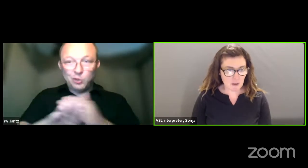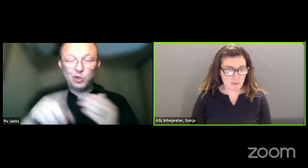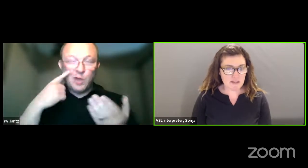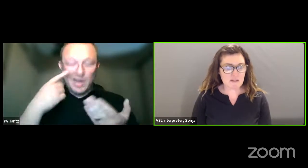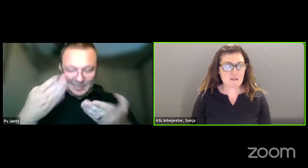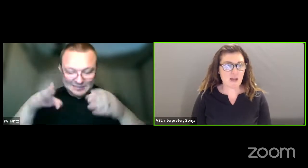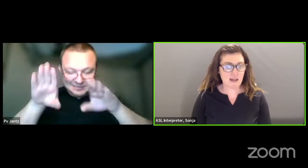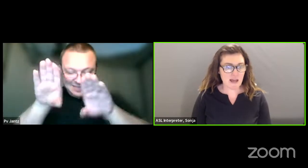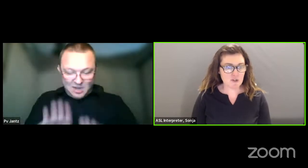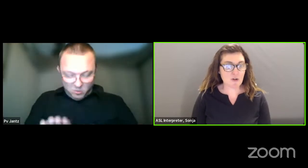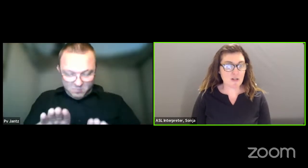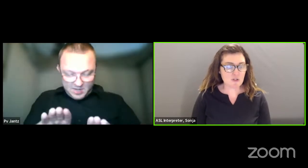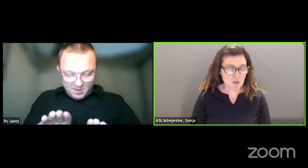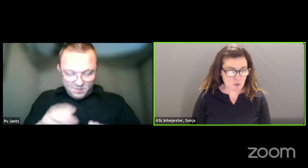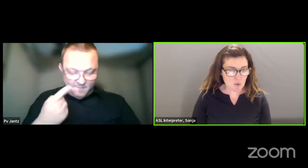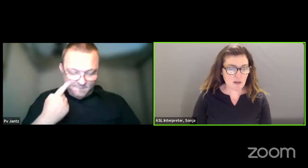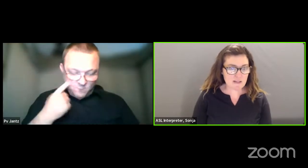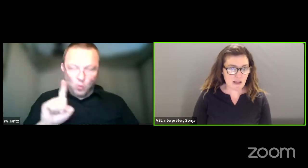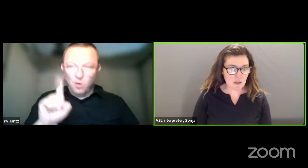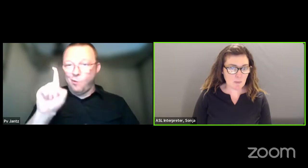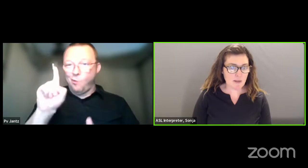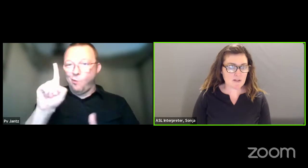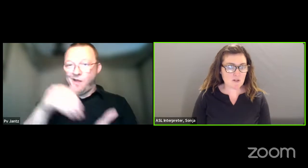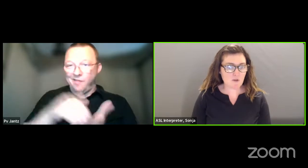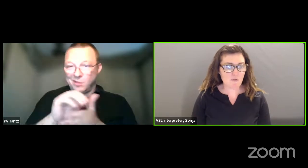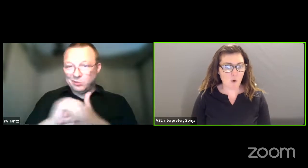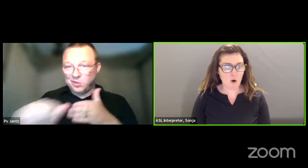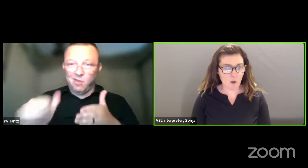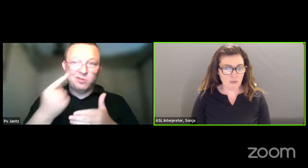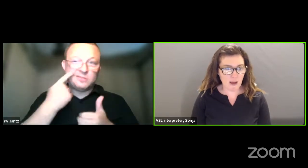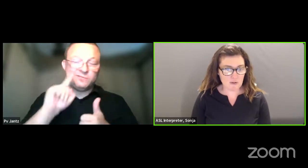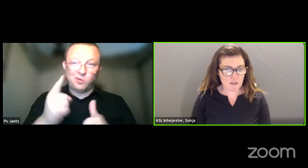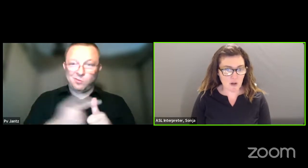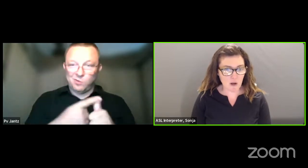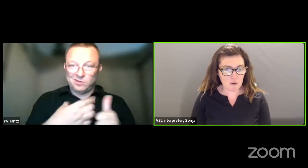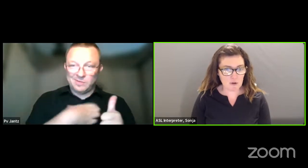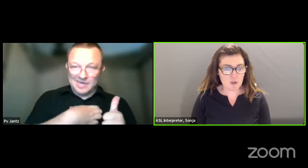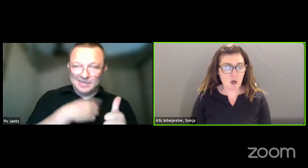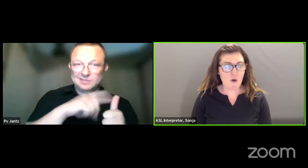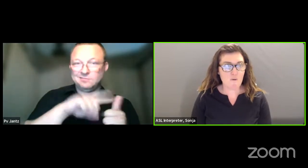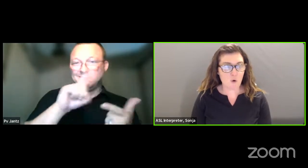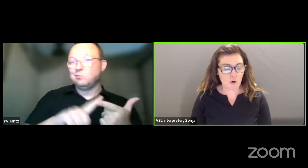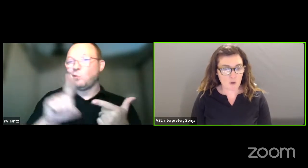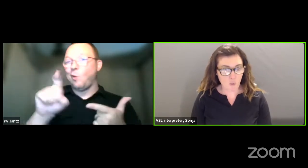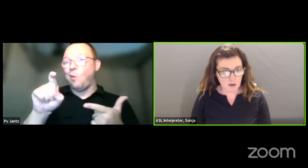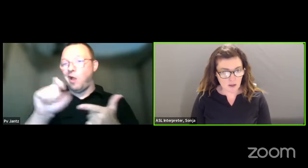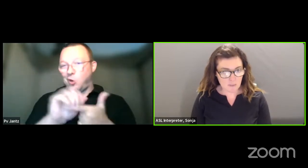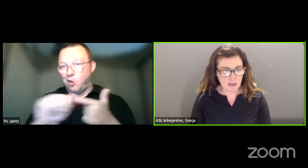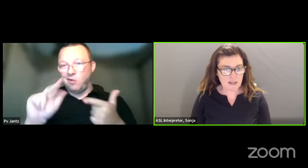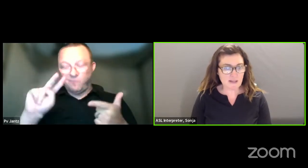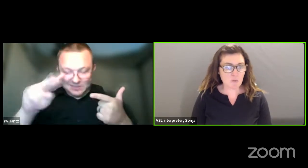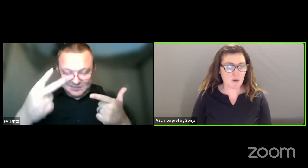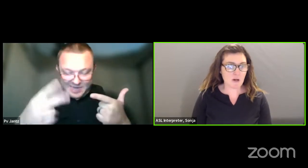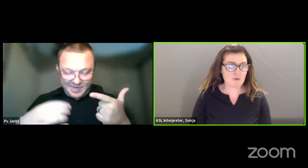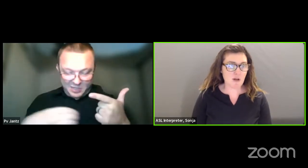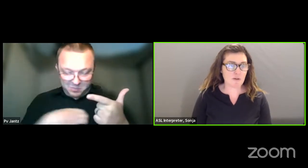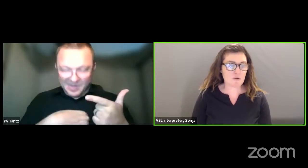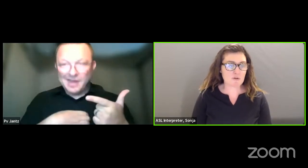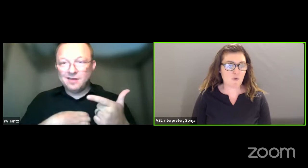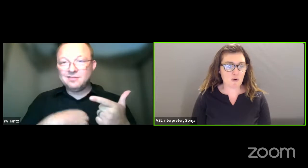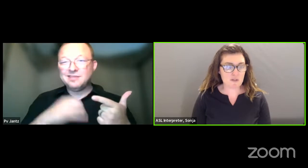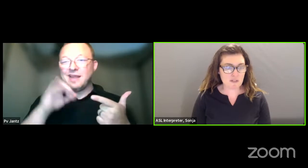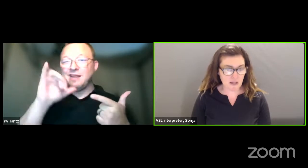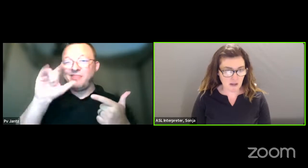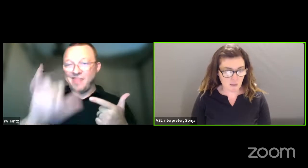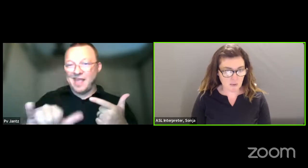the settlement and enter into a settlement for $1,000 for the one complaint and